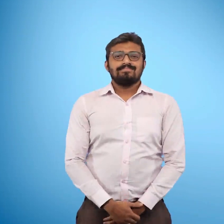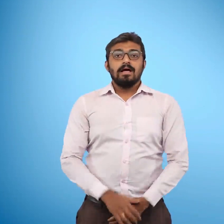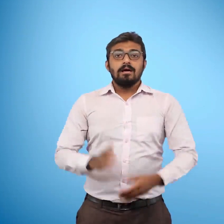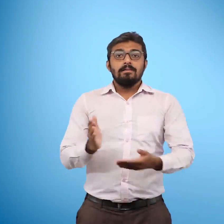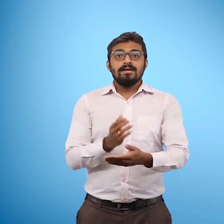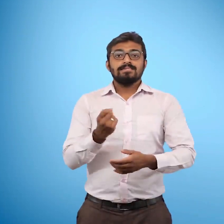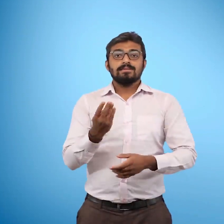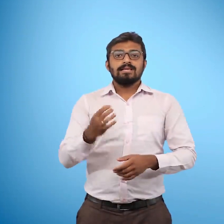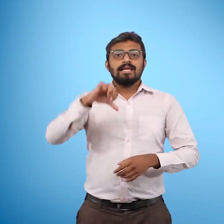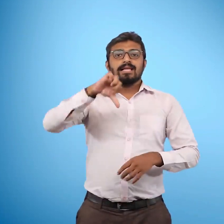Page 93.